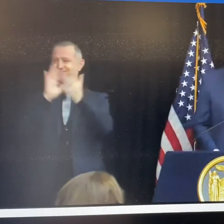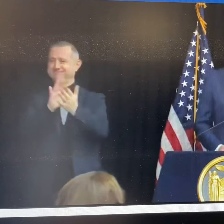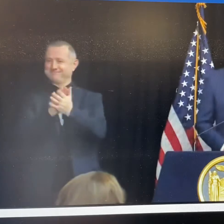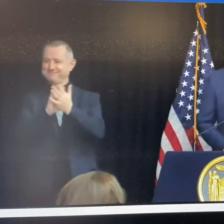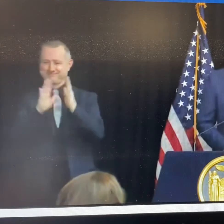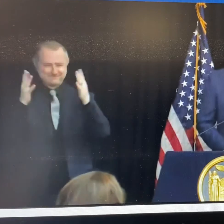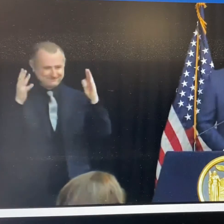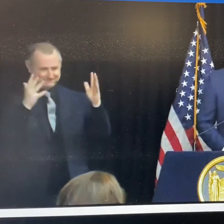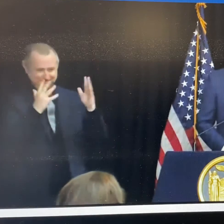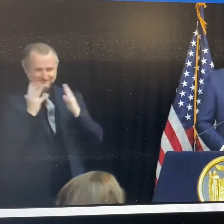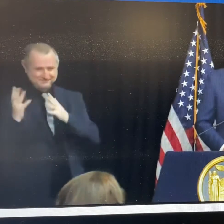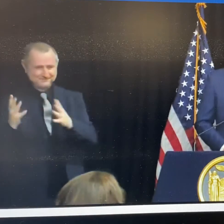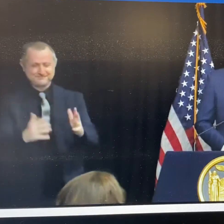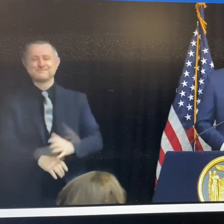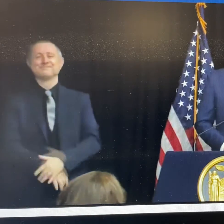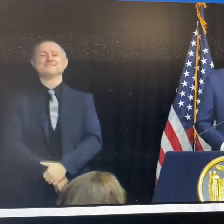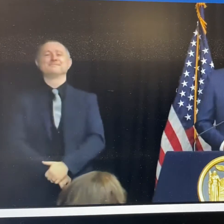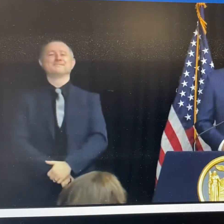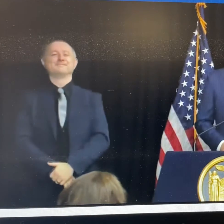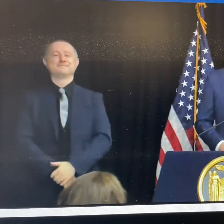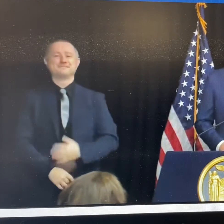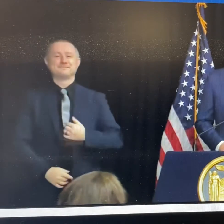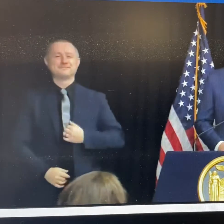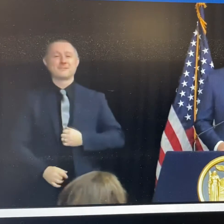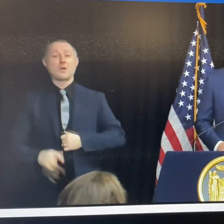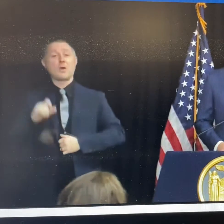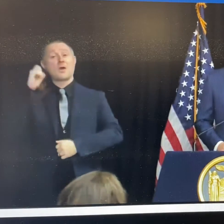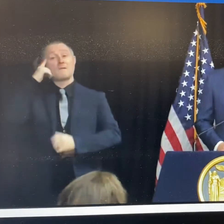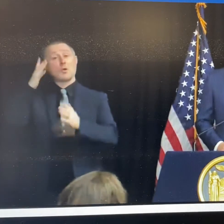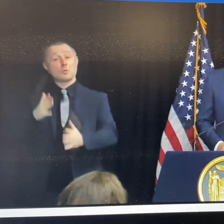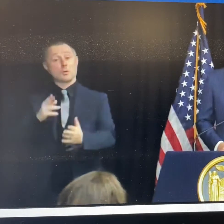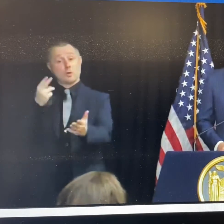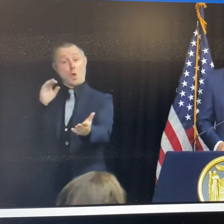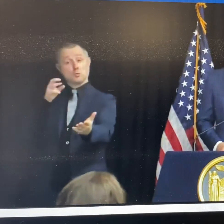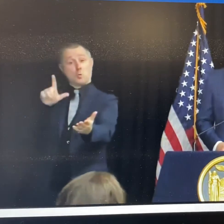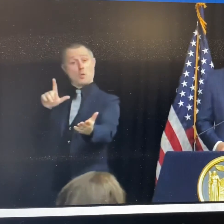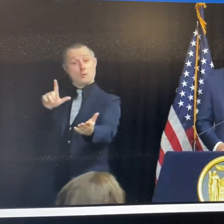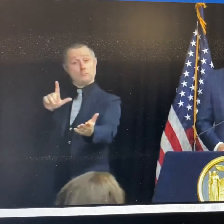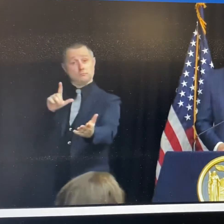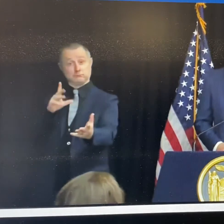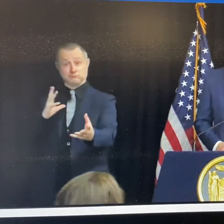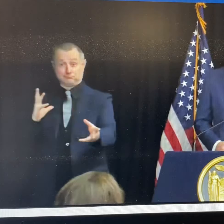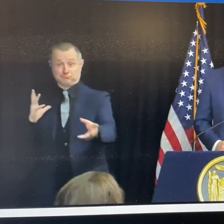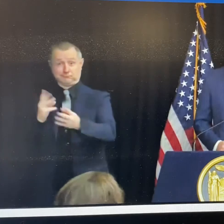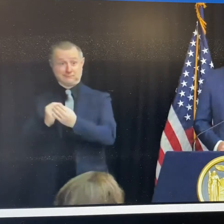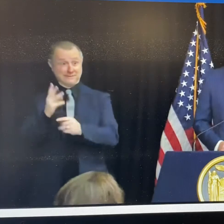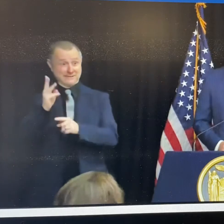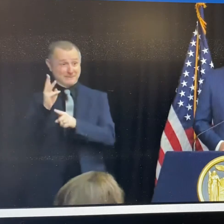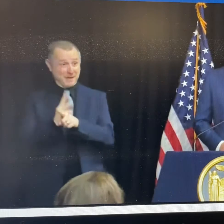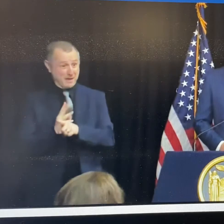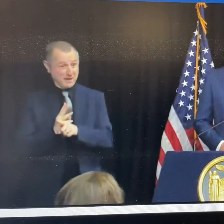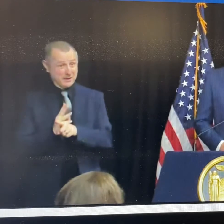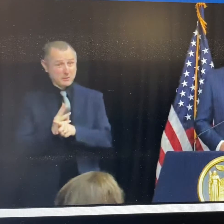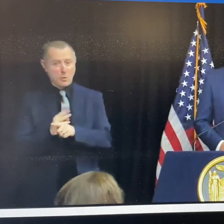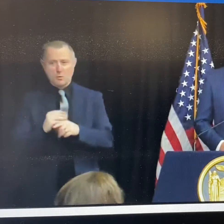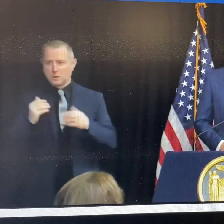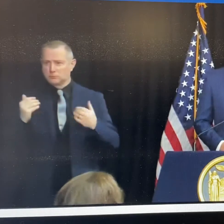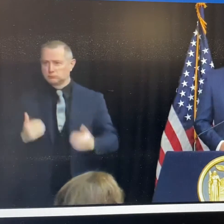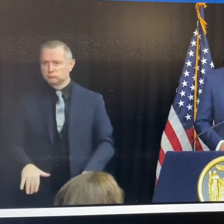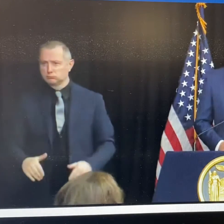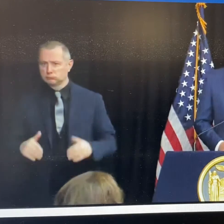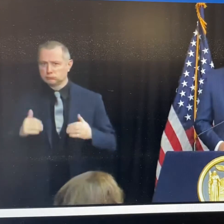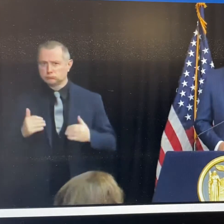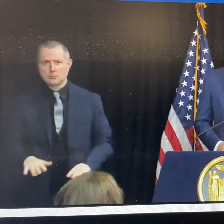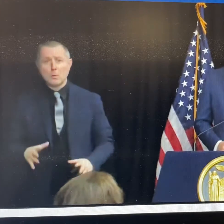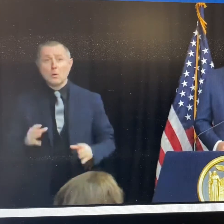And let me say that Governor Hochul, in about 6 short months, has done more for the